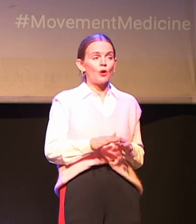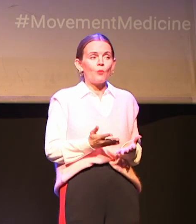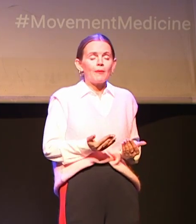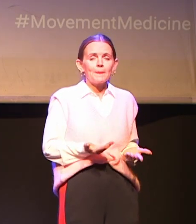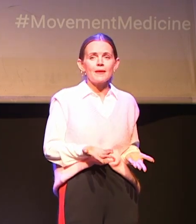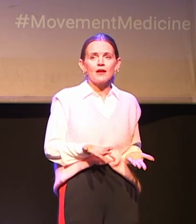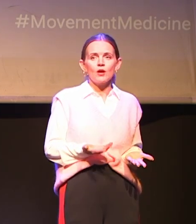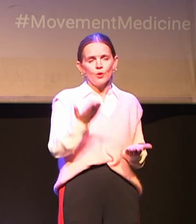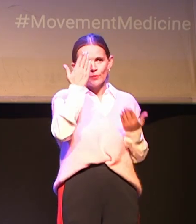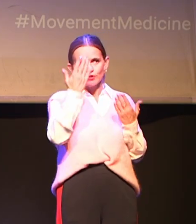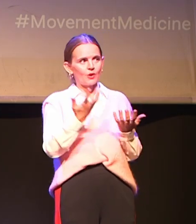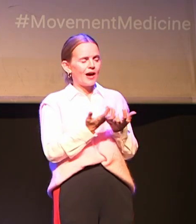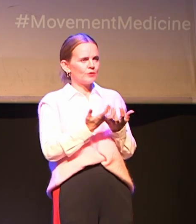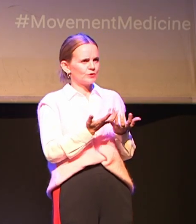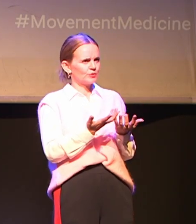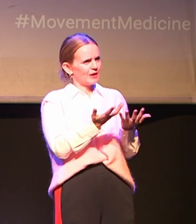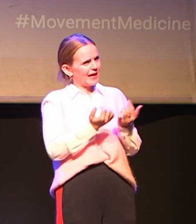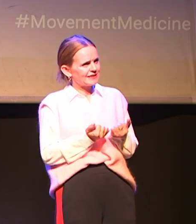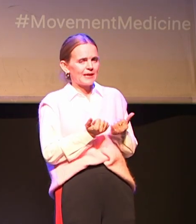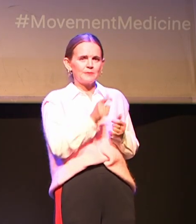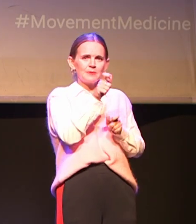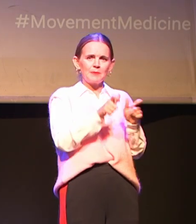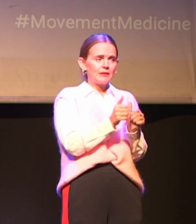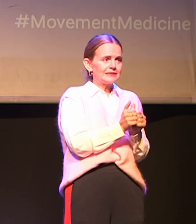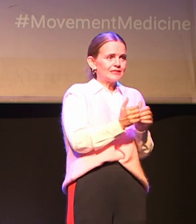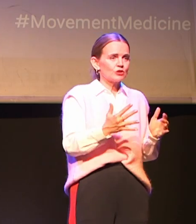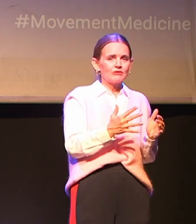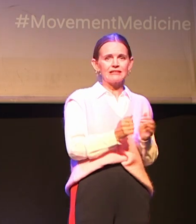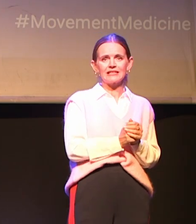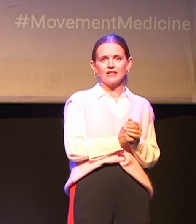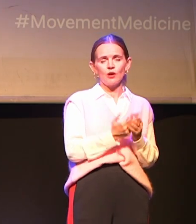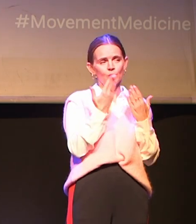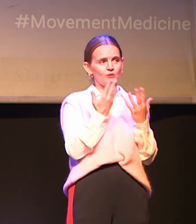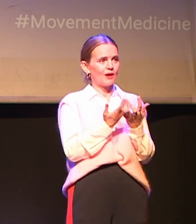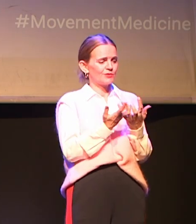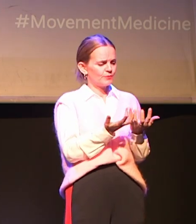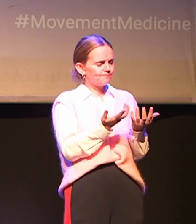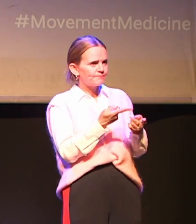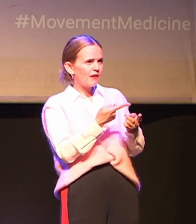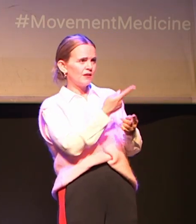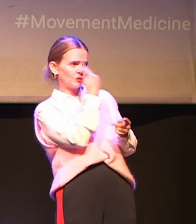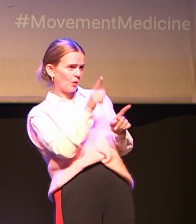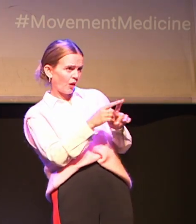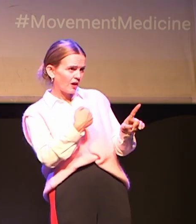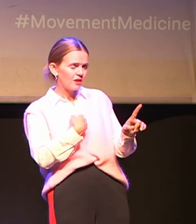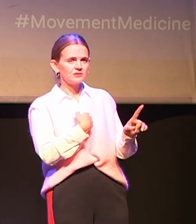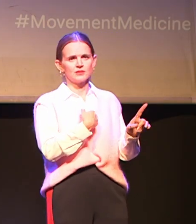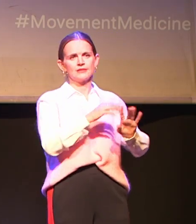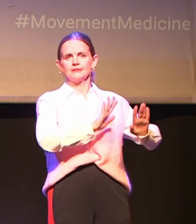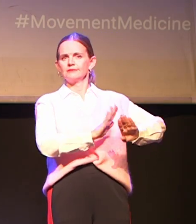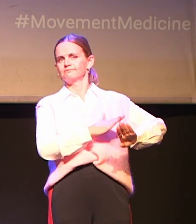hold contradiction. We do not know how to onboard people into movement. We don't know how to be an embrace for people who don't look like us, who are not woke